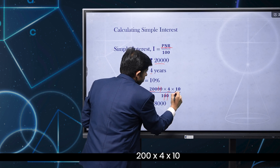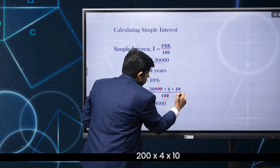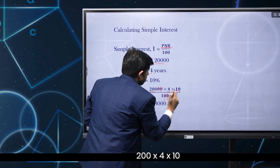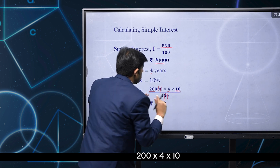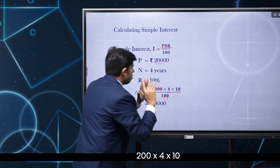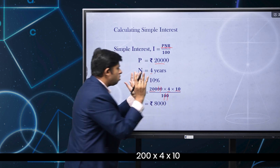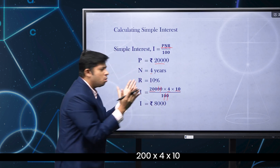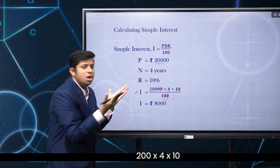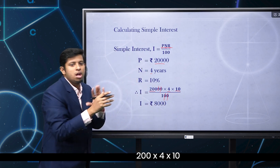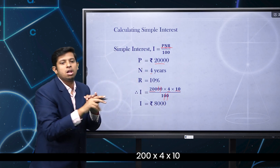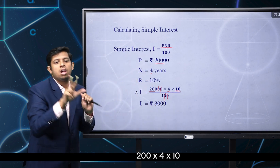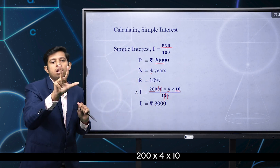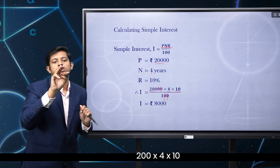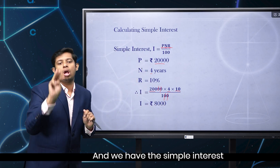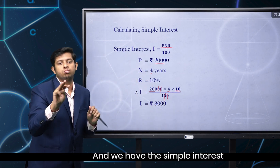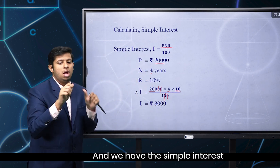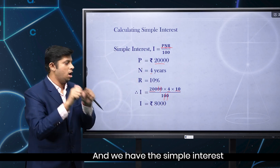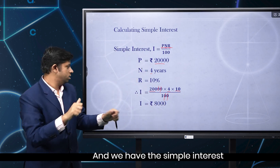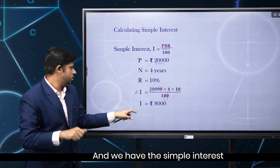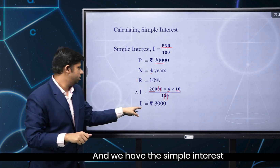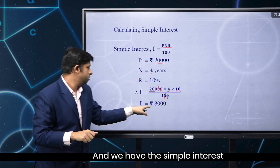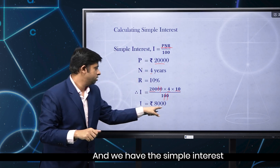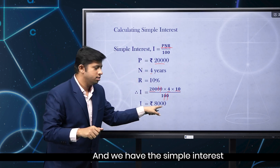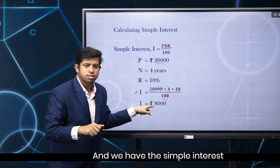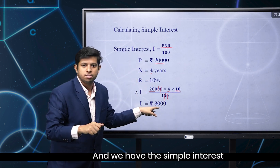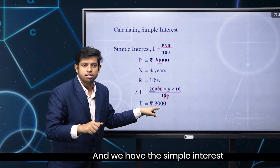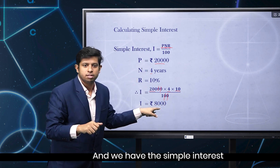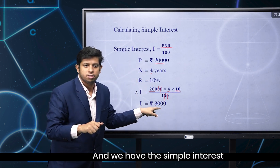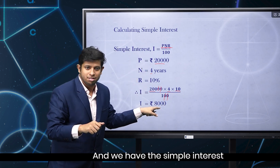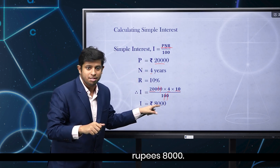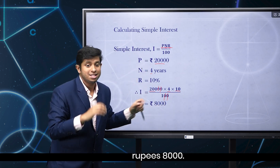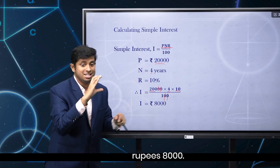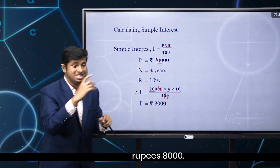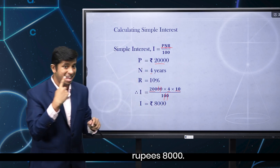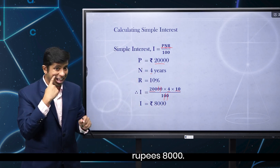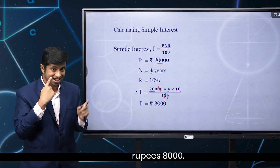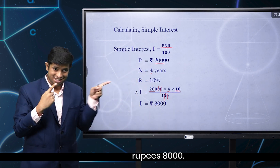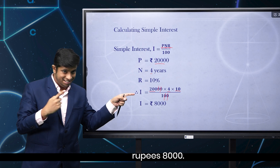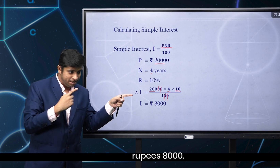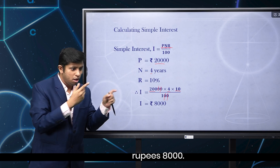200 into 4 into 10, and we have the simple interest rupees 8,000.